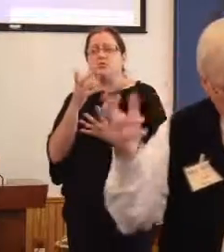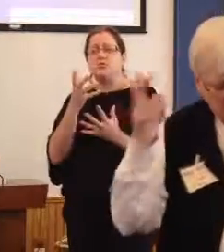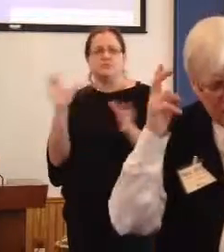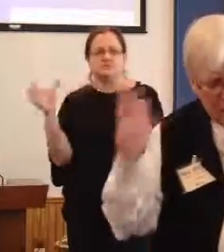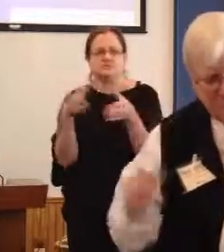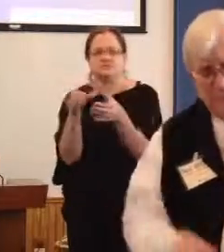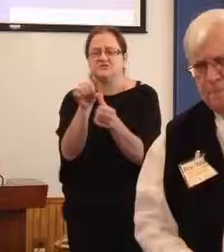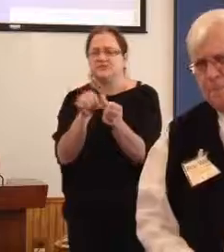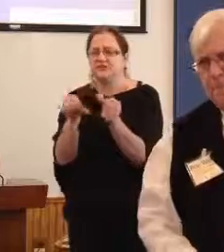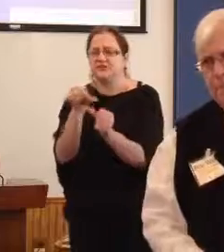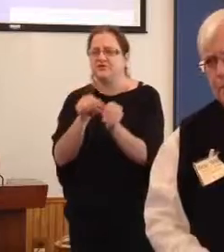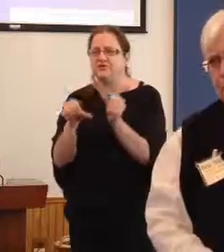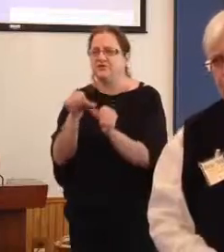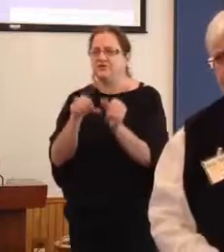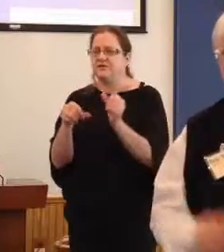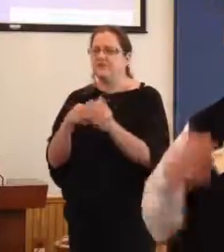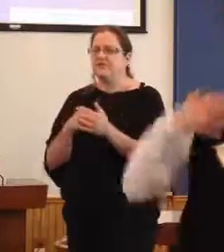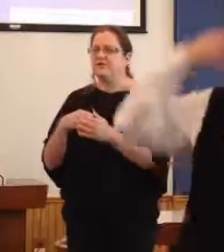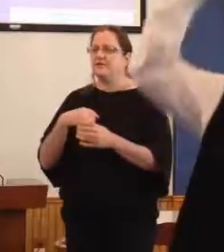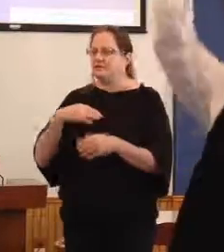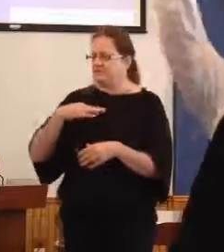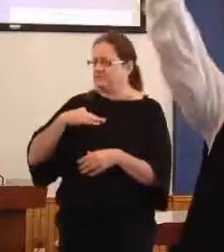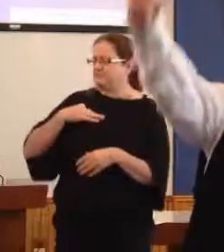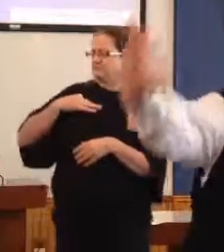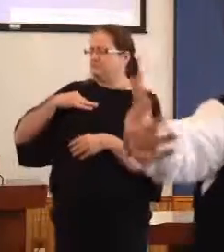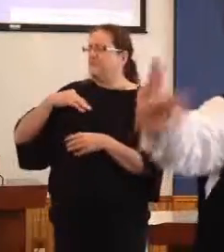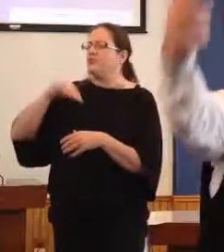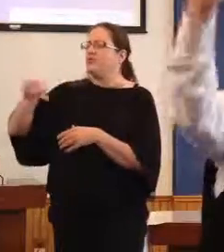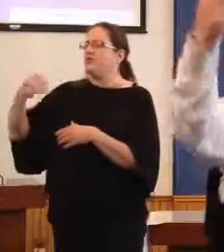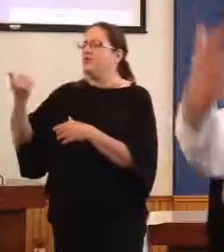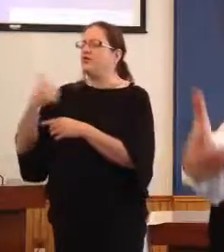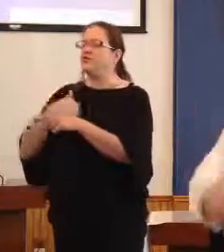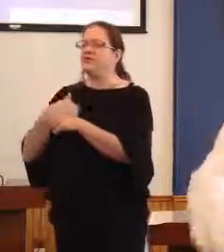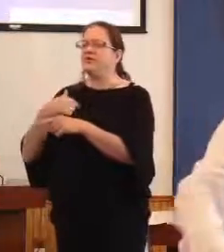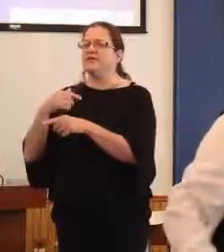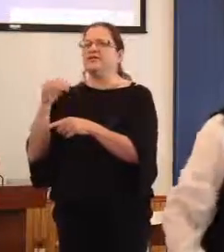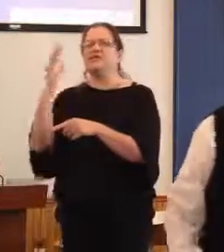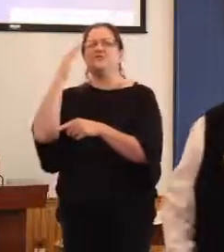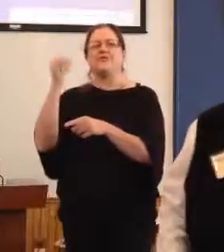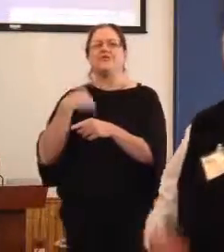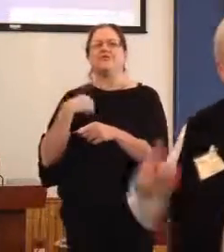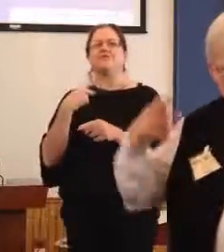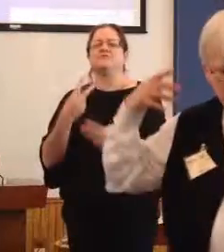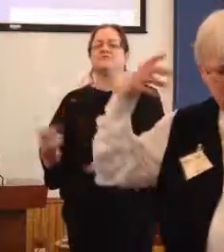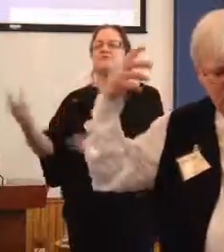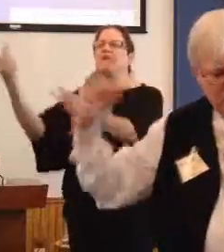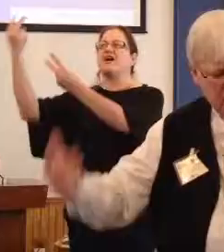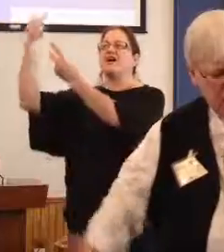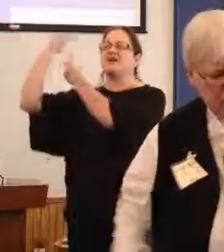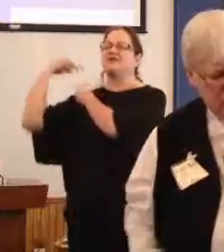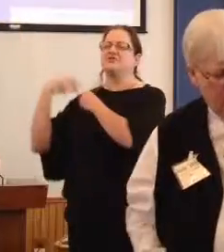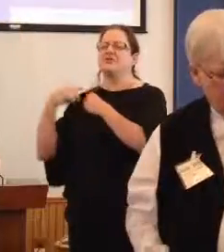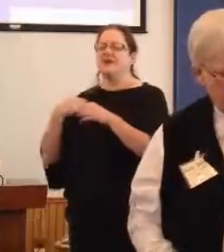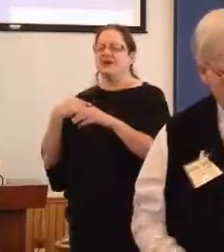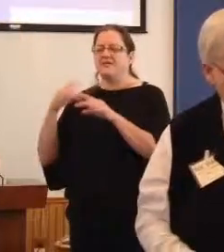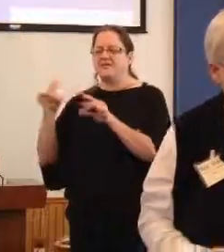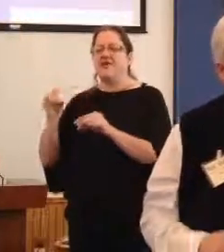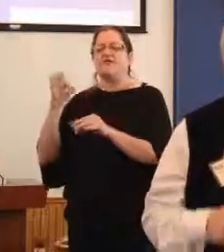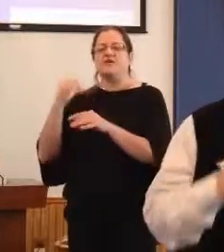We're lifted up when we look back to those ancient miracles, the miracle of